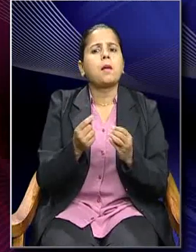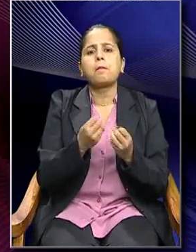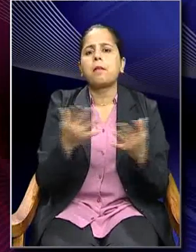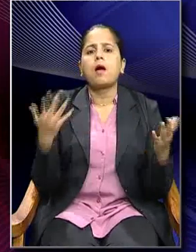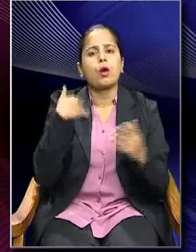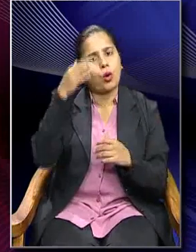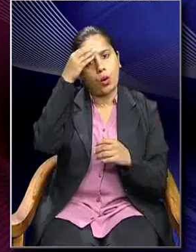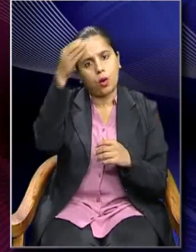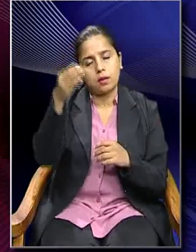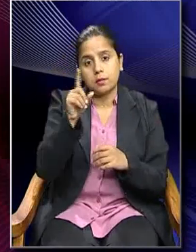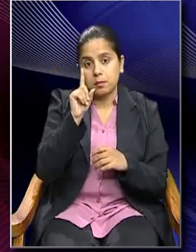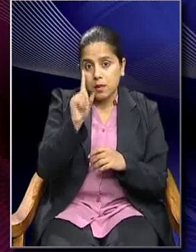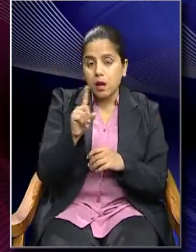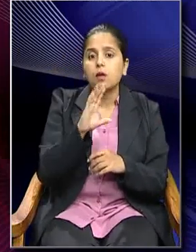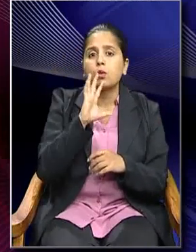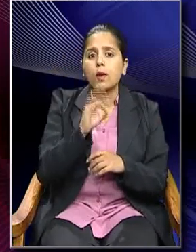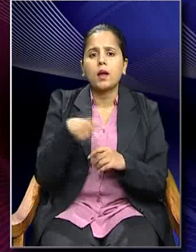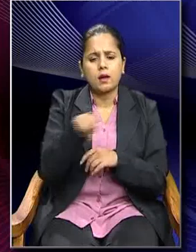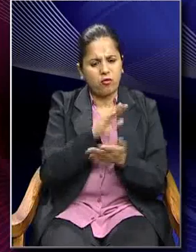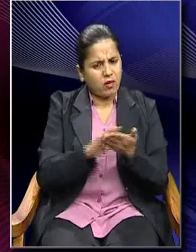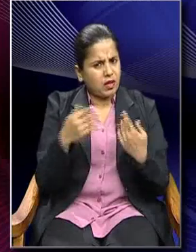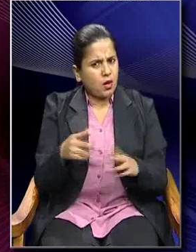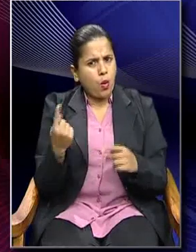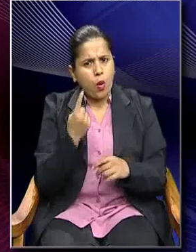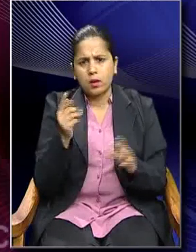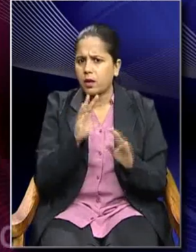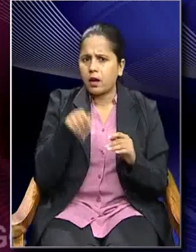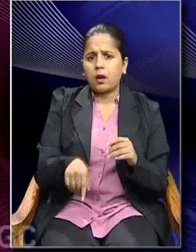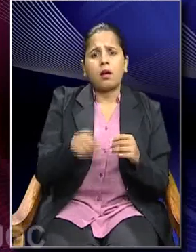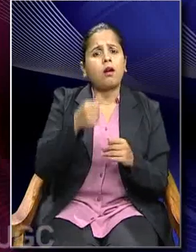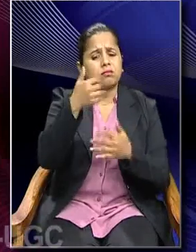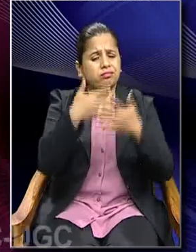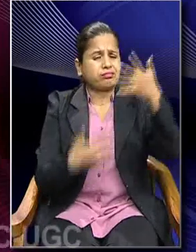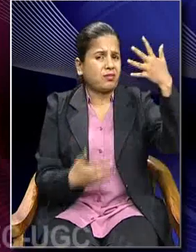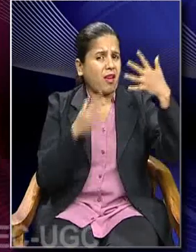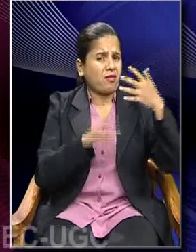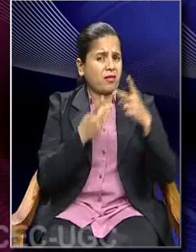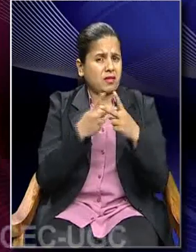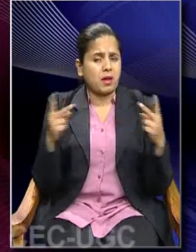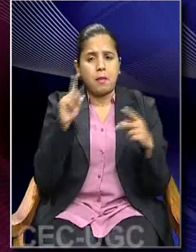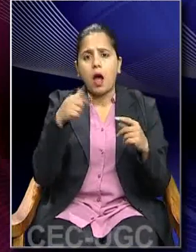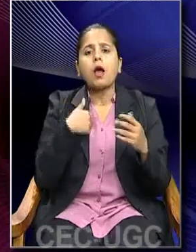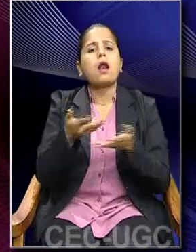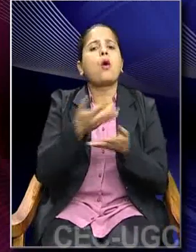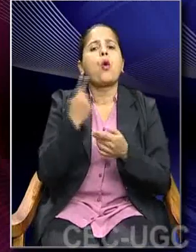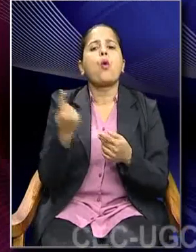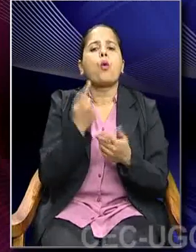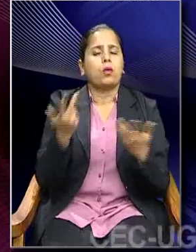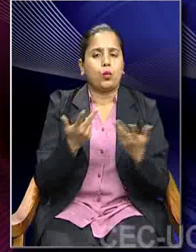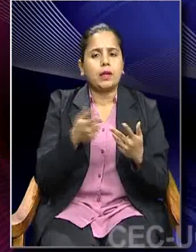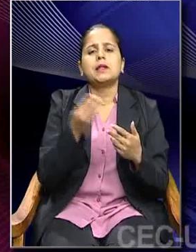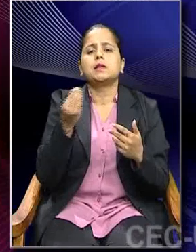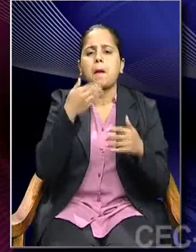concepts, but this is not an end of it. The list is exhaustive. We are only going to discuss some of